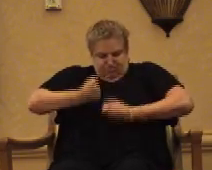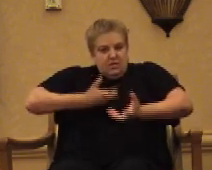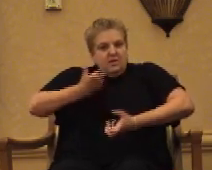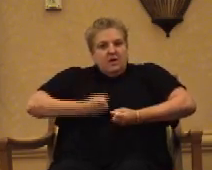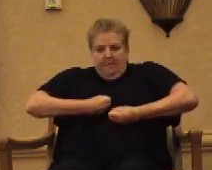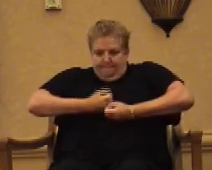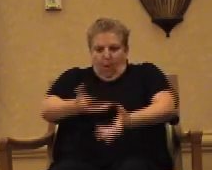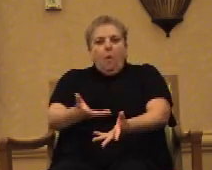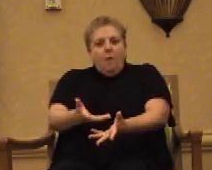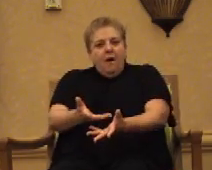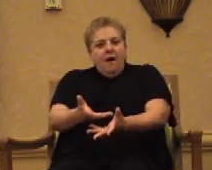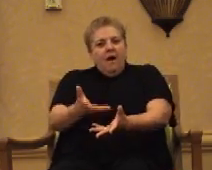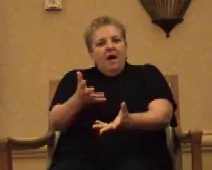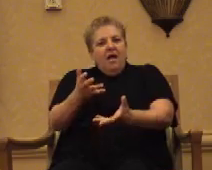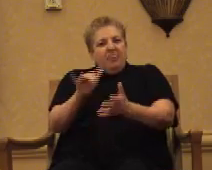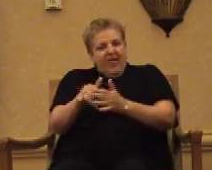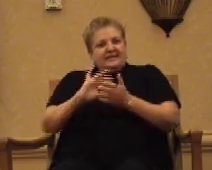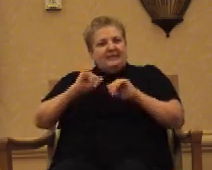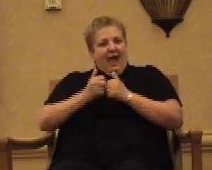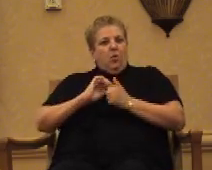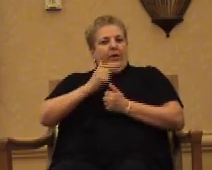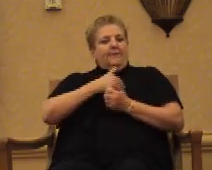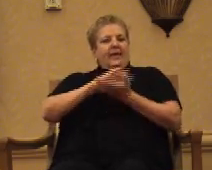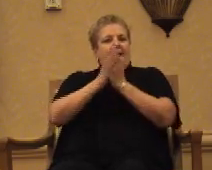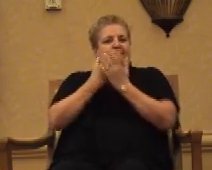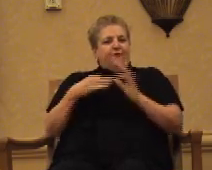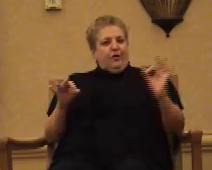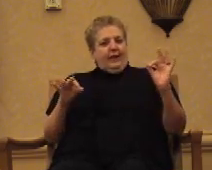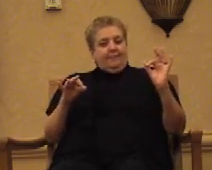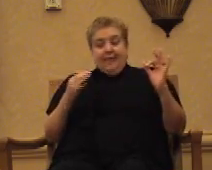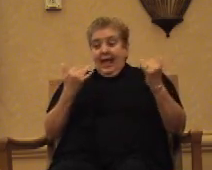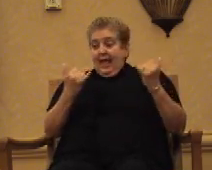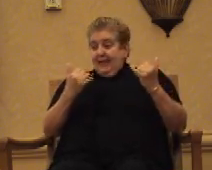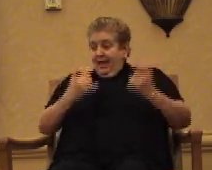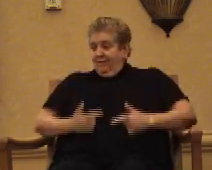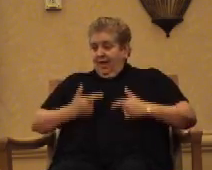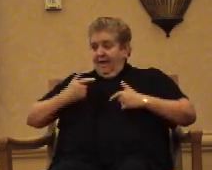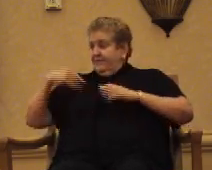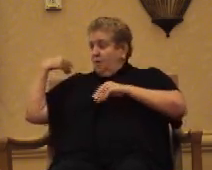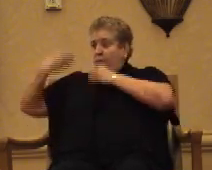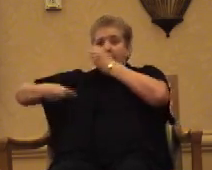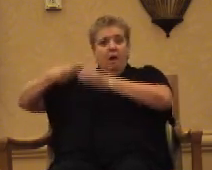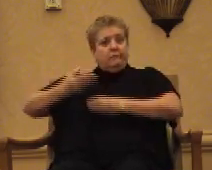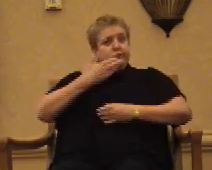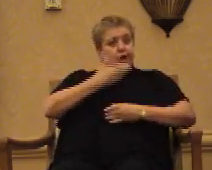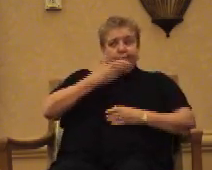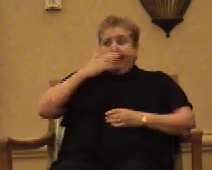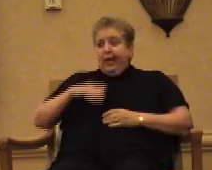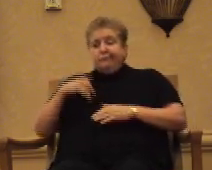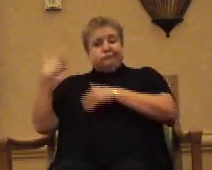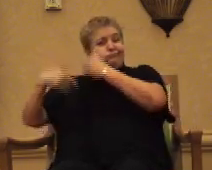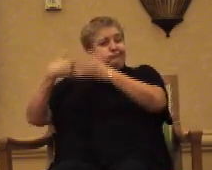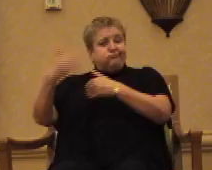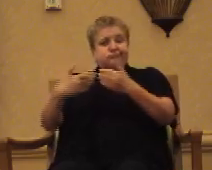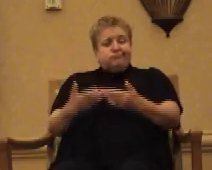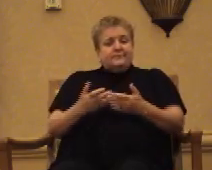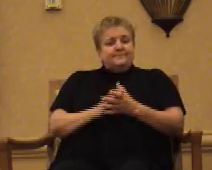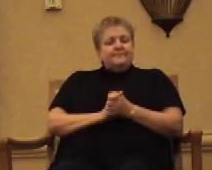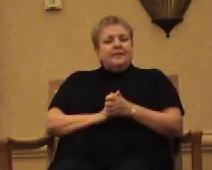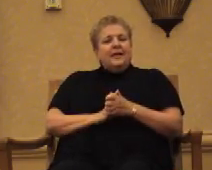gone on these last 28 years. The good, the bad. I remember it 4 years. You know, I had a naive notion